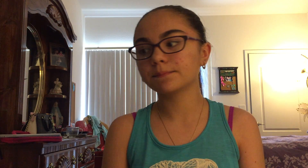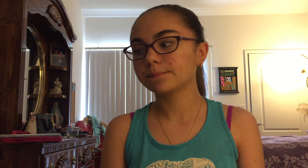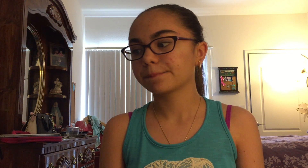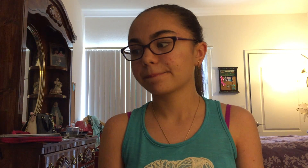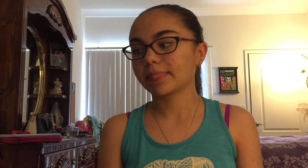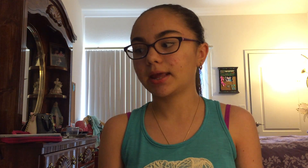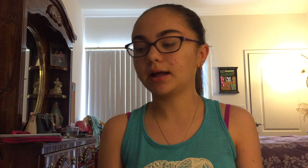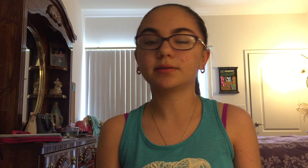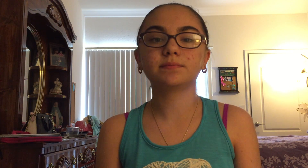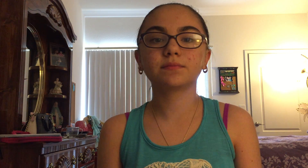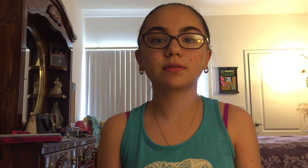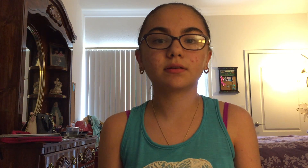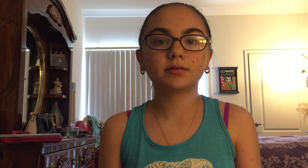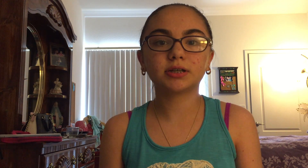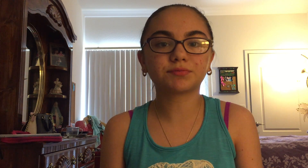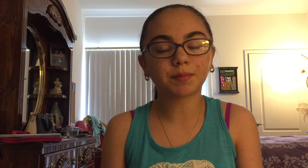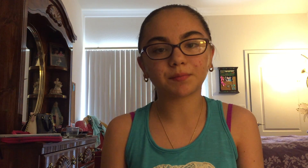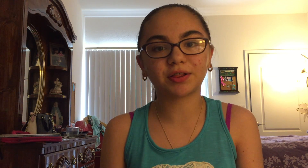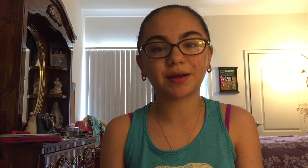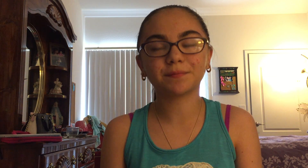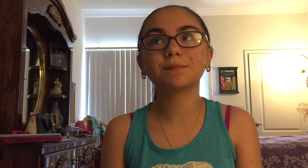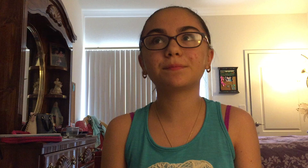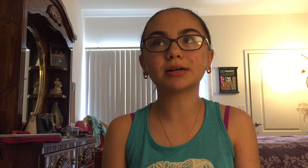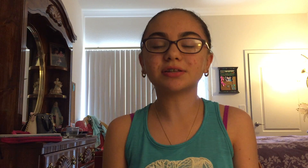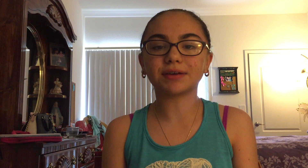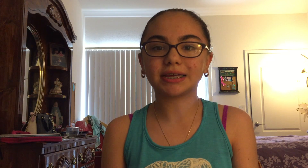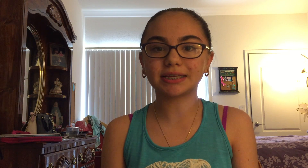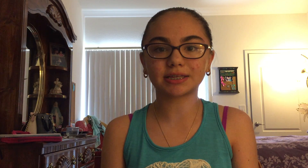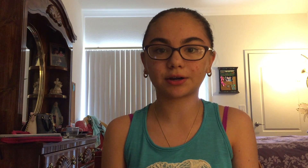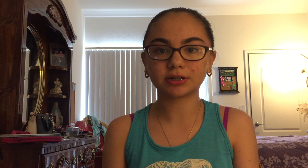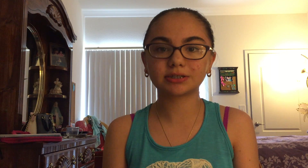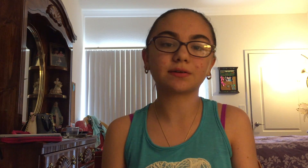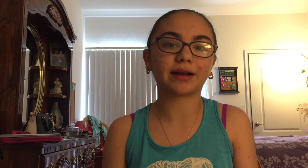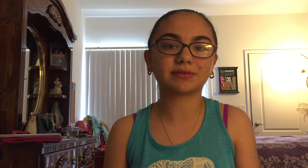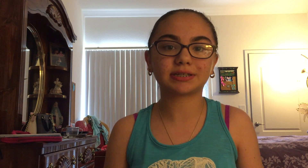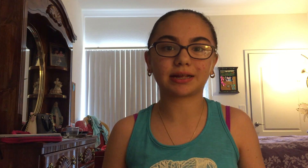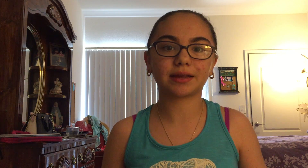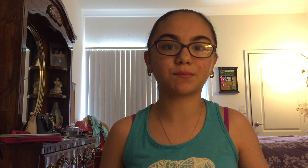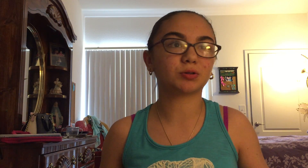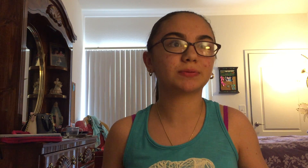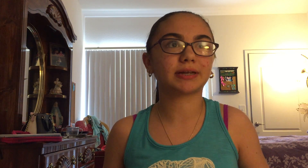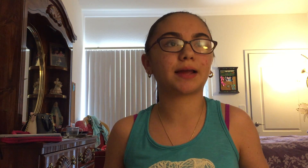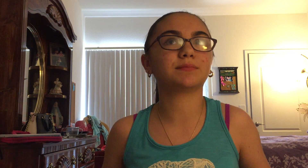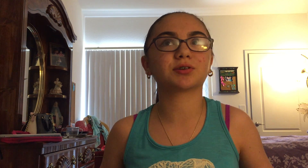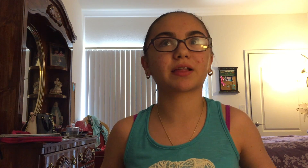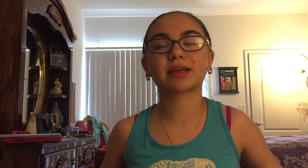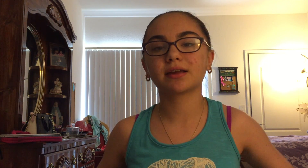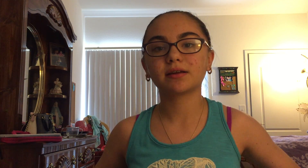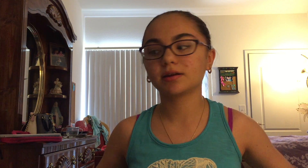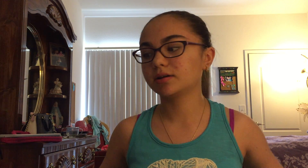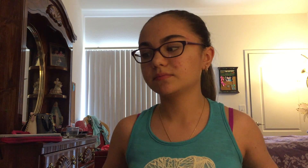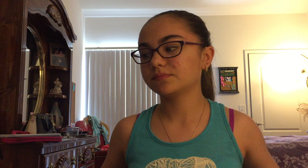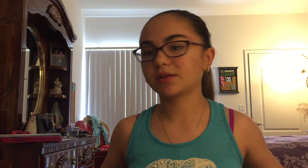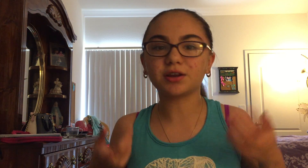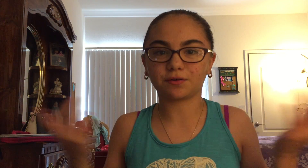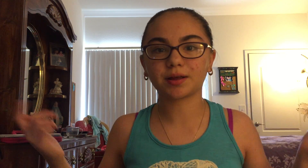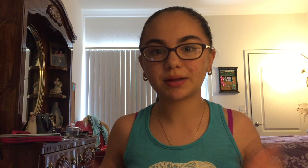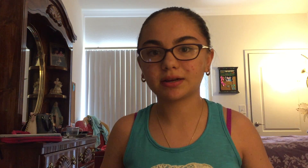and just remember that parts of it he stutters so I have to say it like multiple times or like you know what I mean